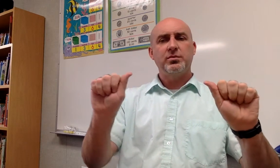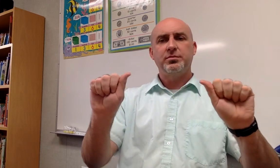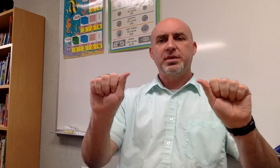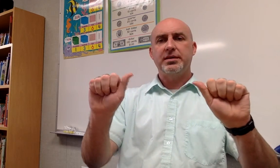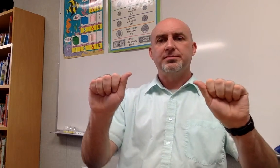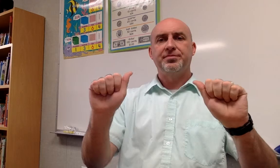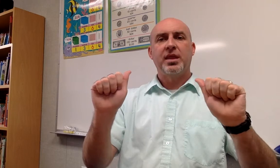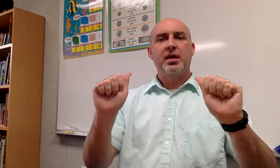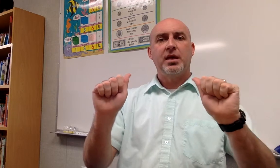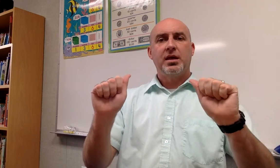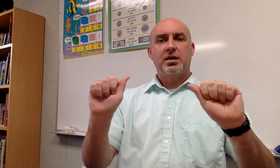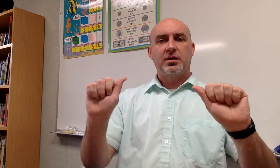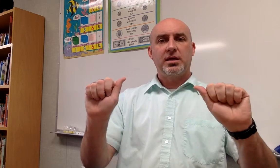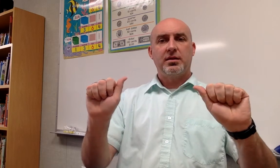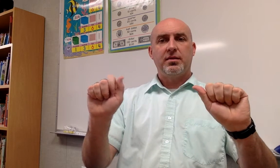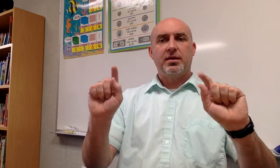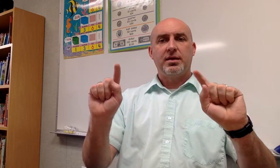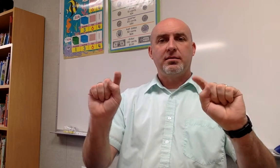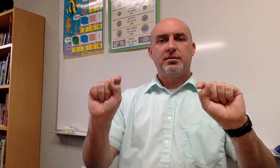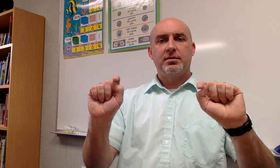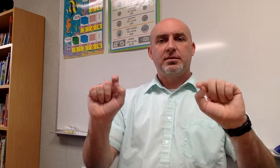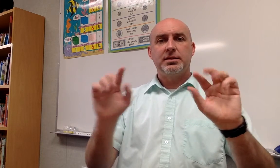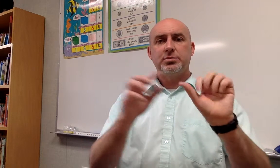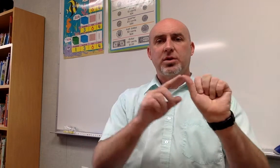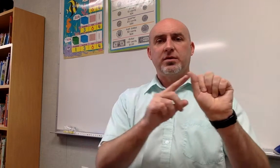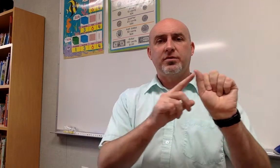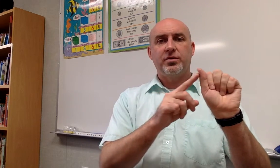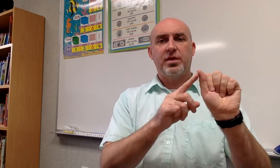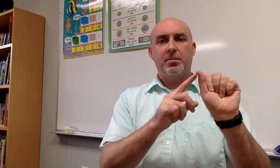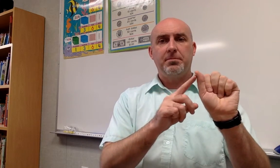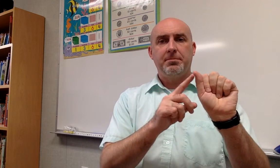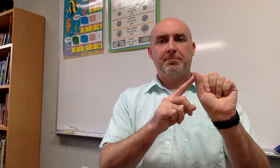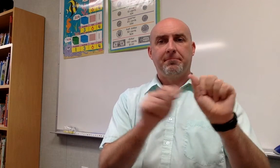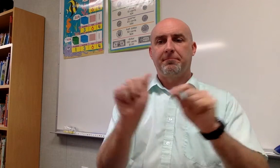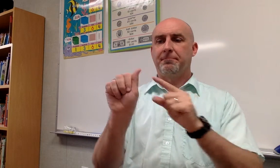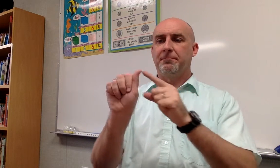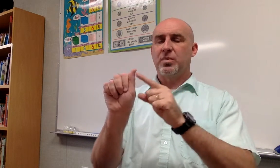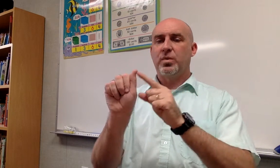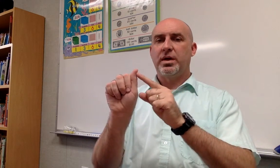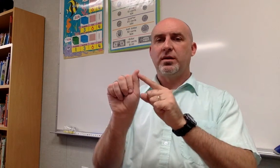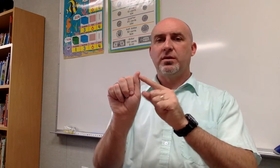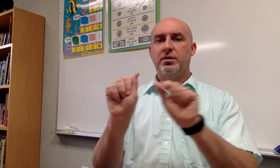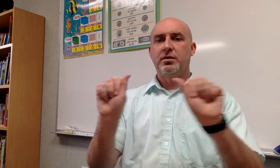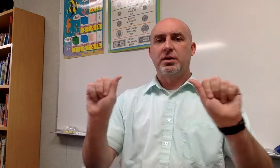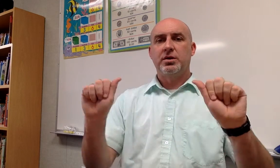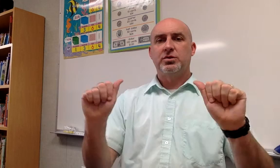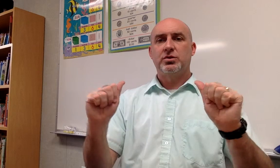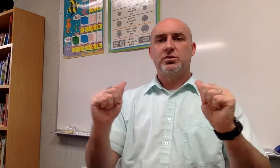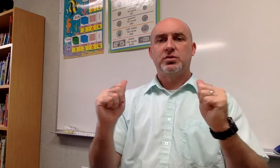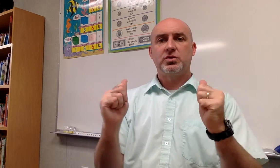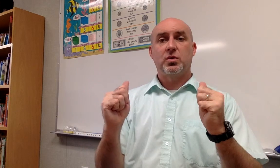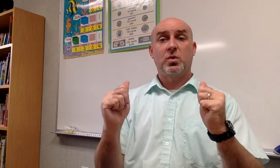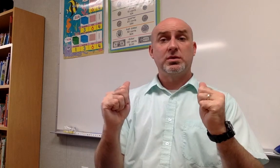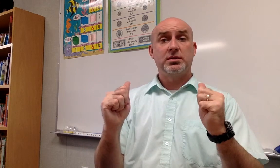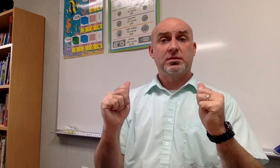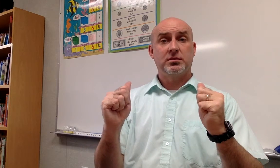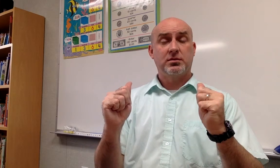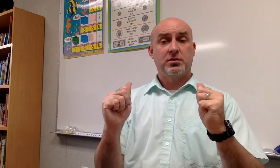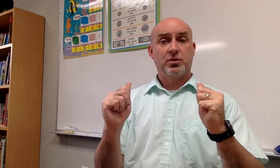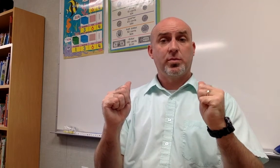but then this part of your thumb, right here, turns towards your